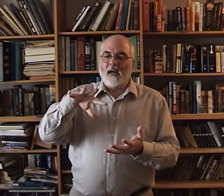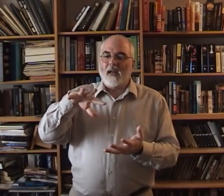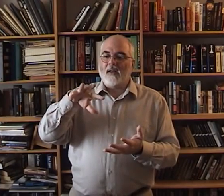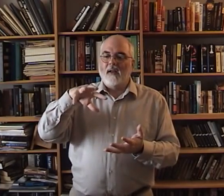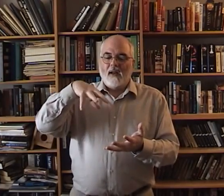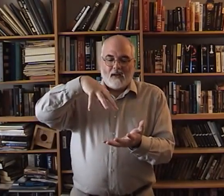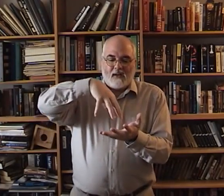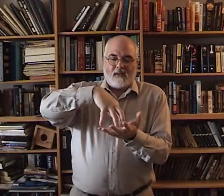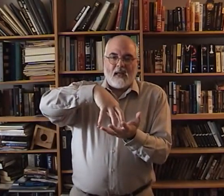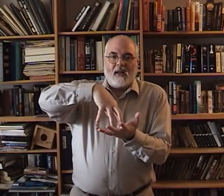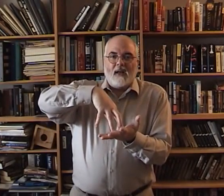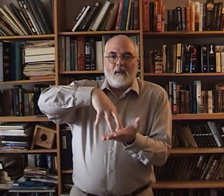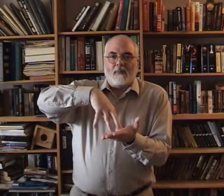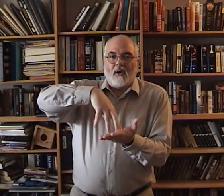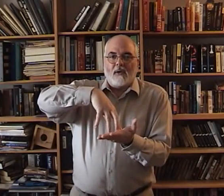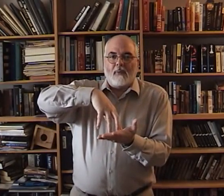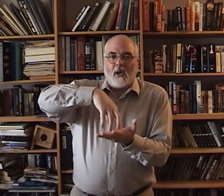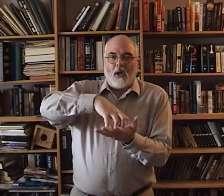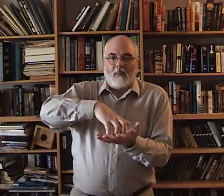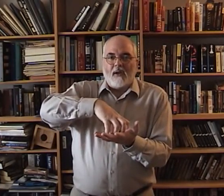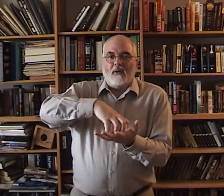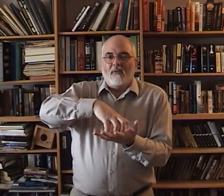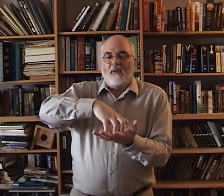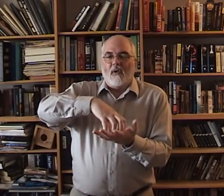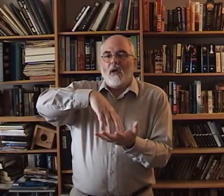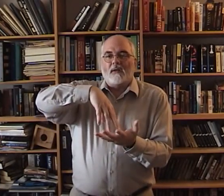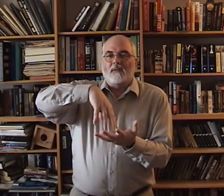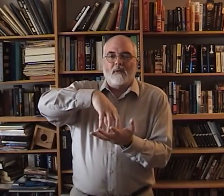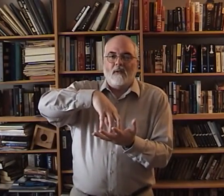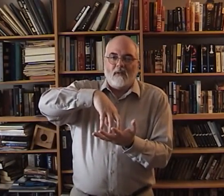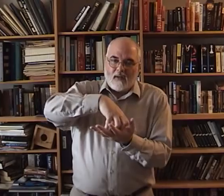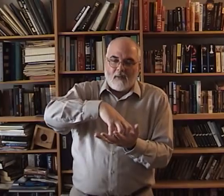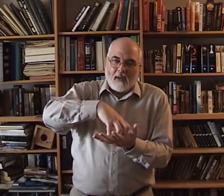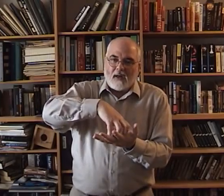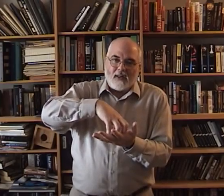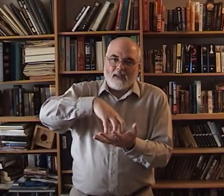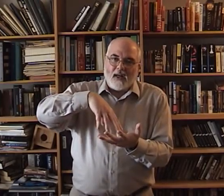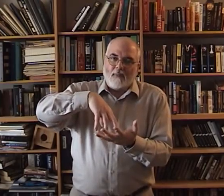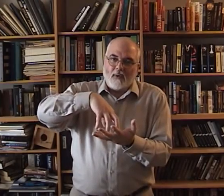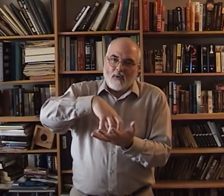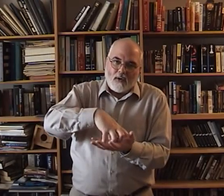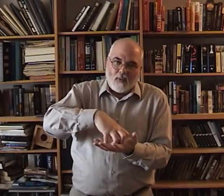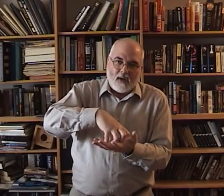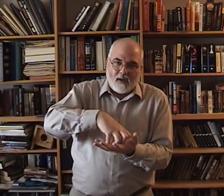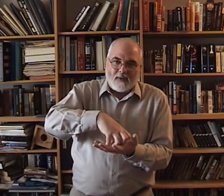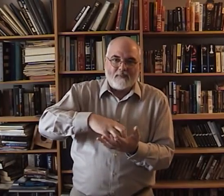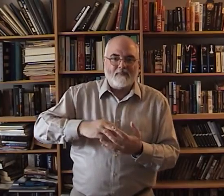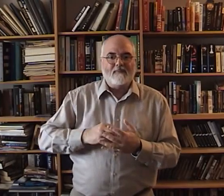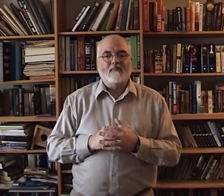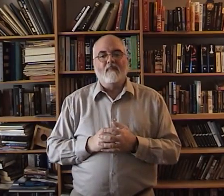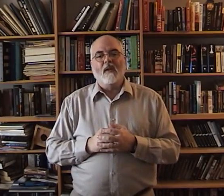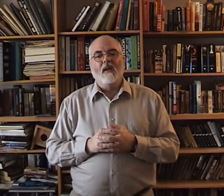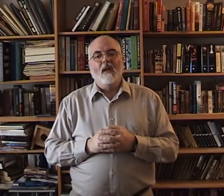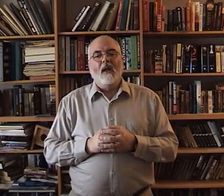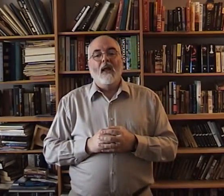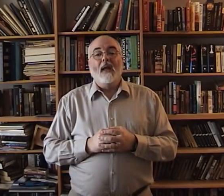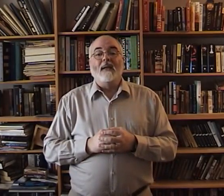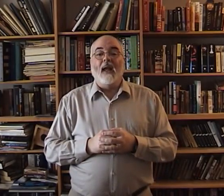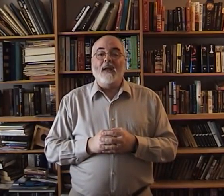like standing up on your palm and you've lost the ability to stand up. You're weak. Take it